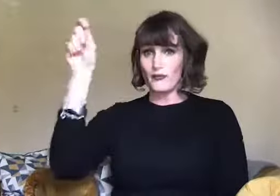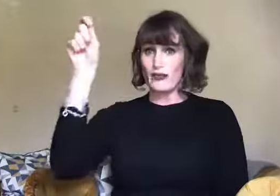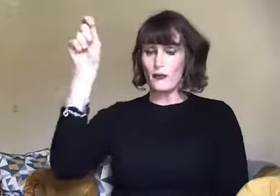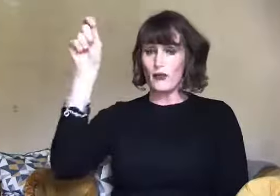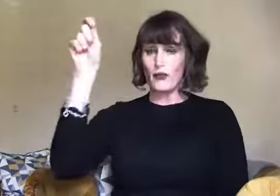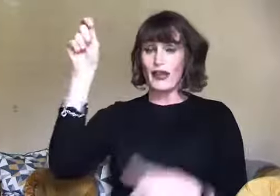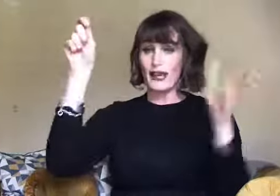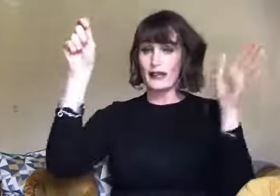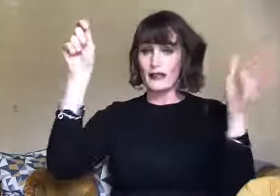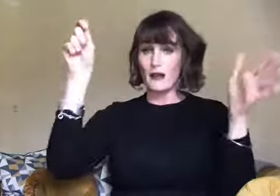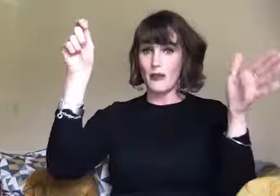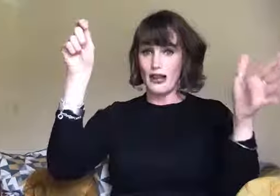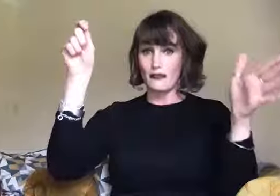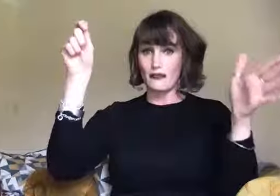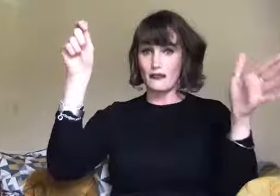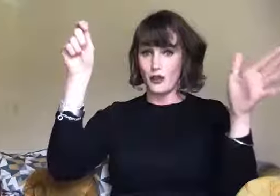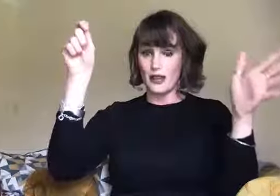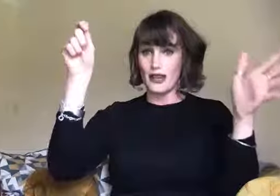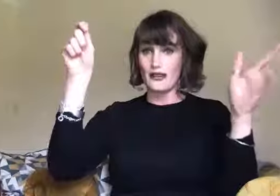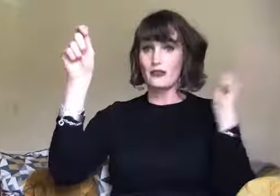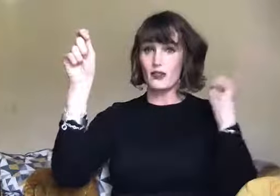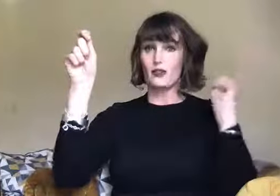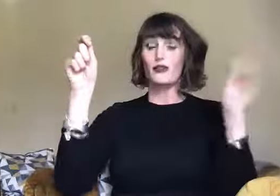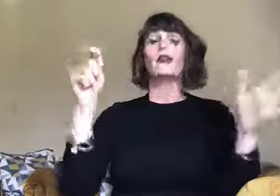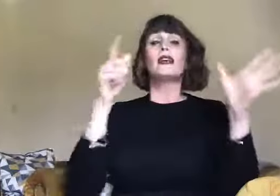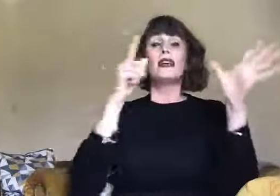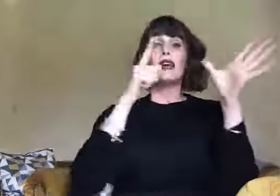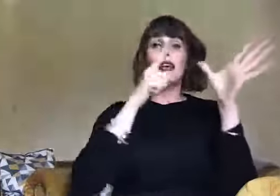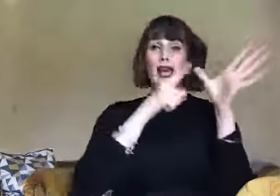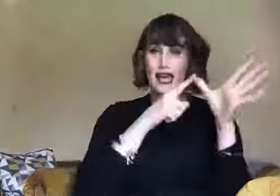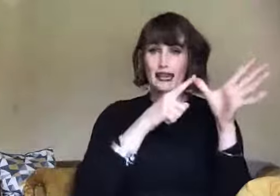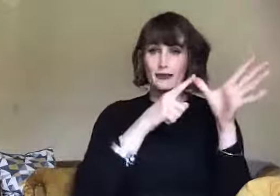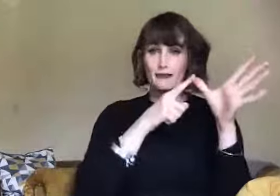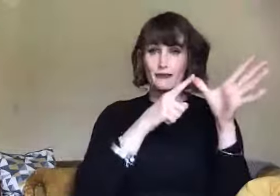me for my right hand and my left. Okay, so A,